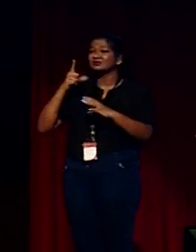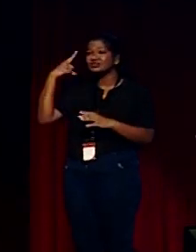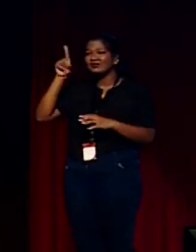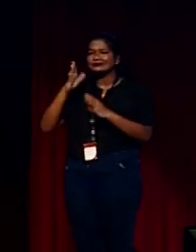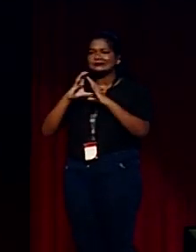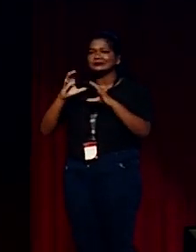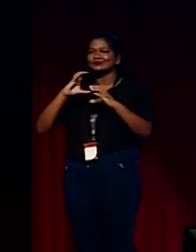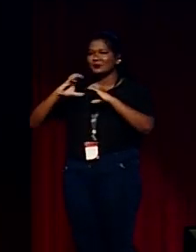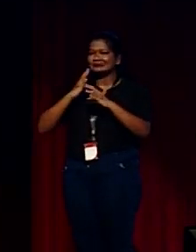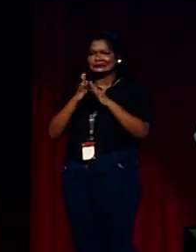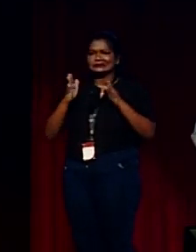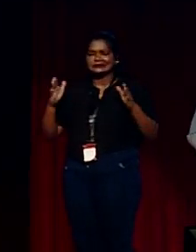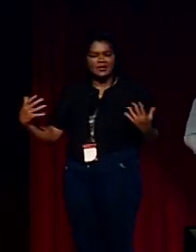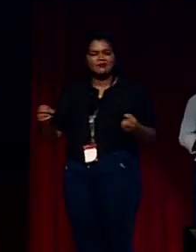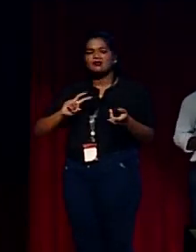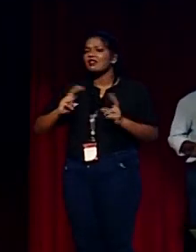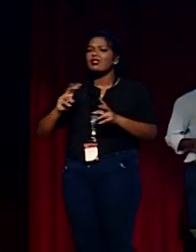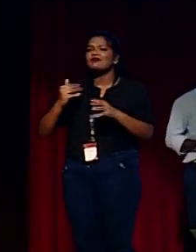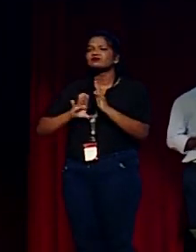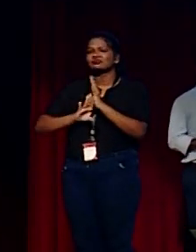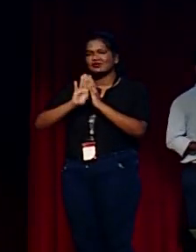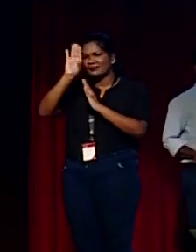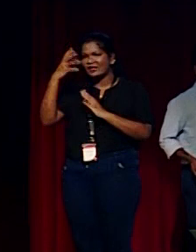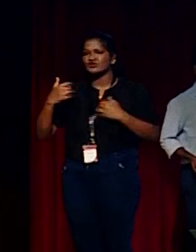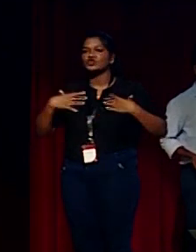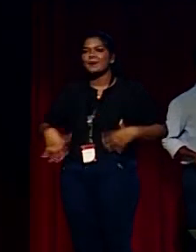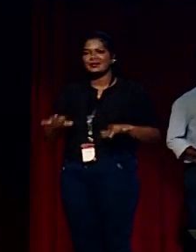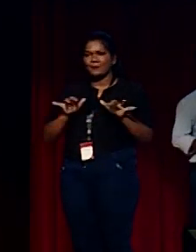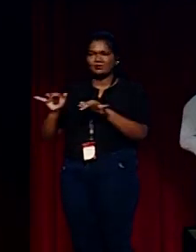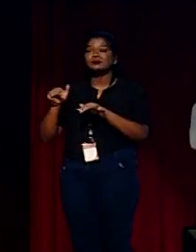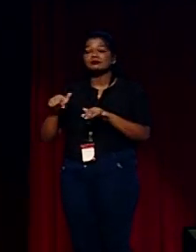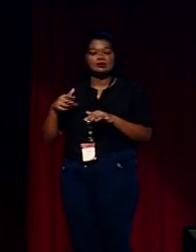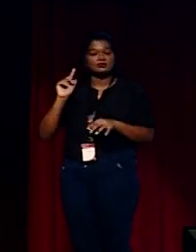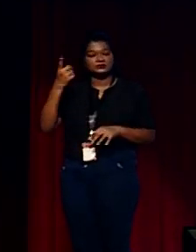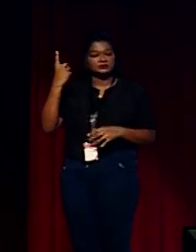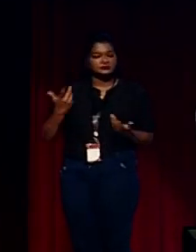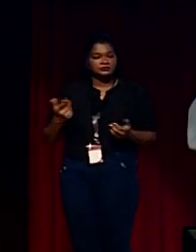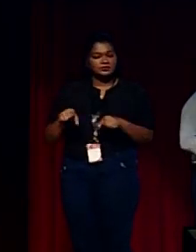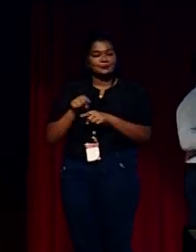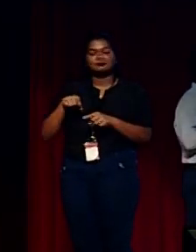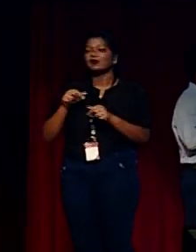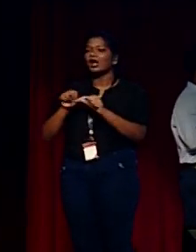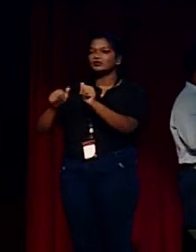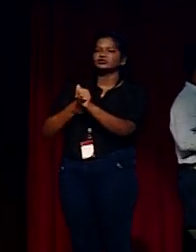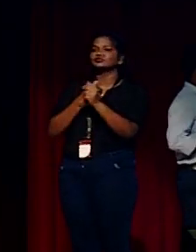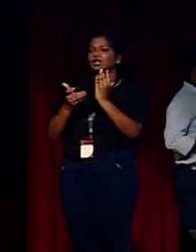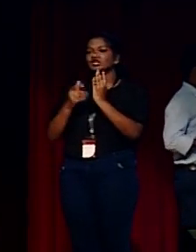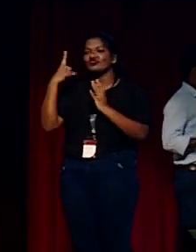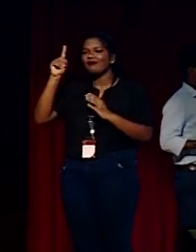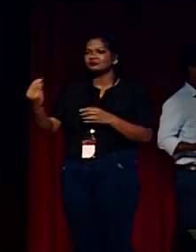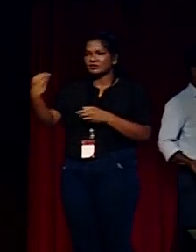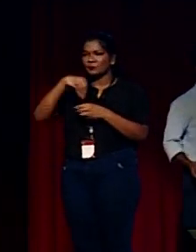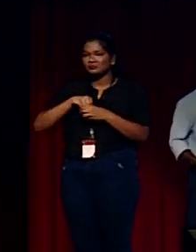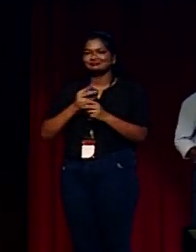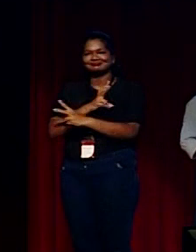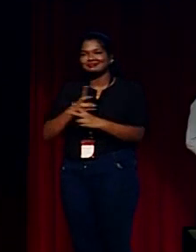gap, several assistive technologies has been developed in the field of human-computer interaction. Although these assistive technology-based input devices have